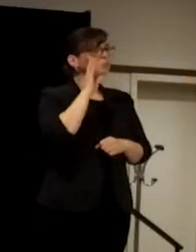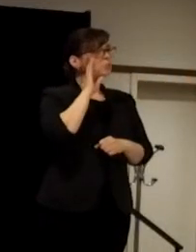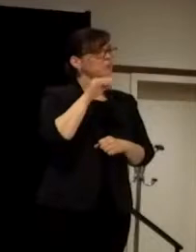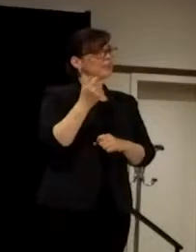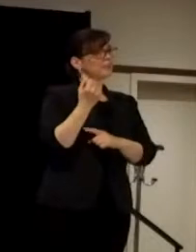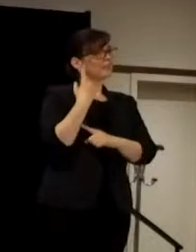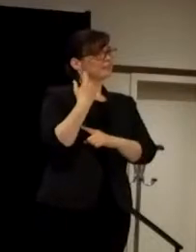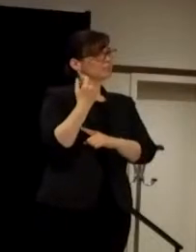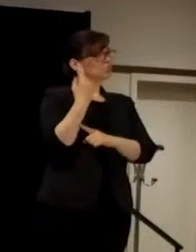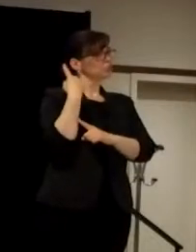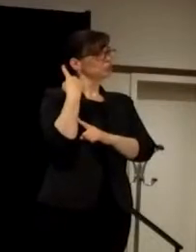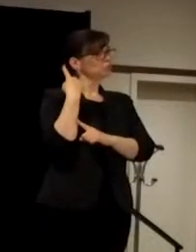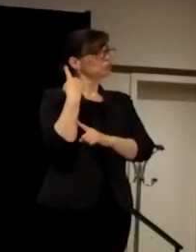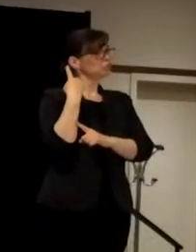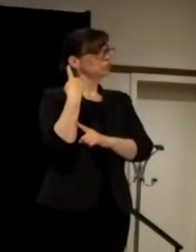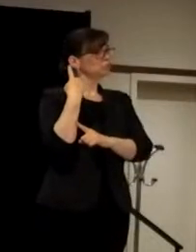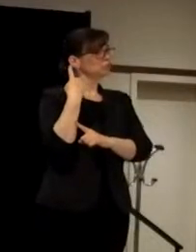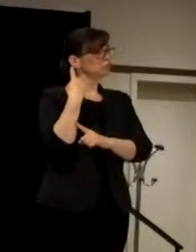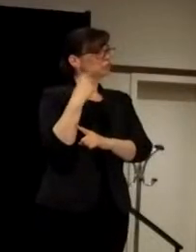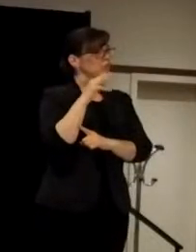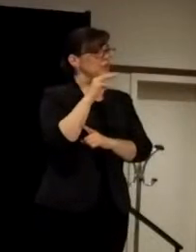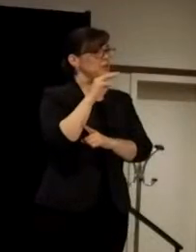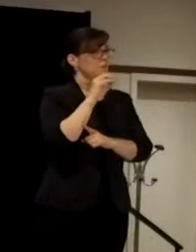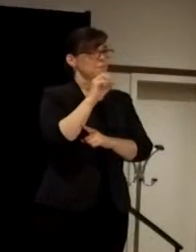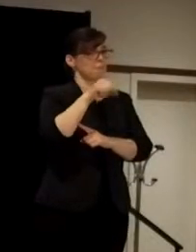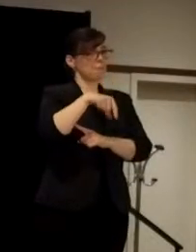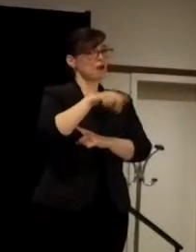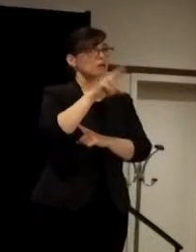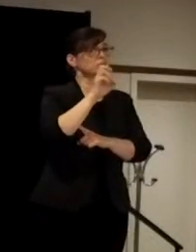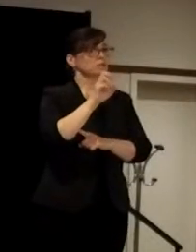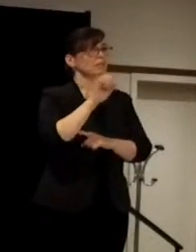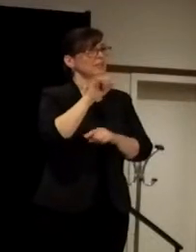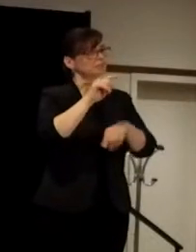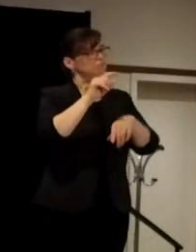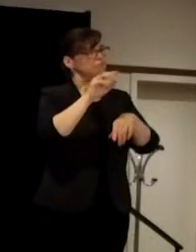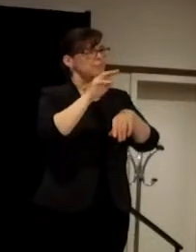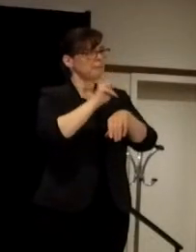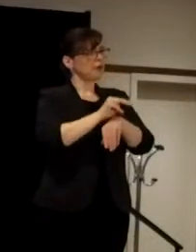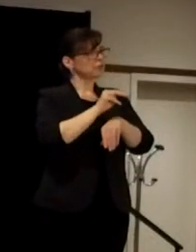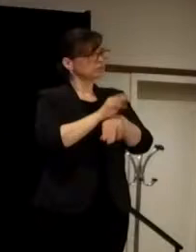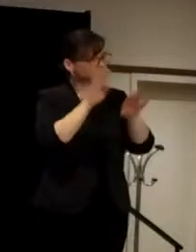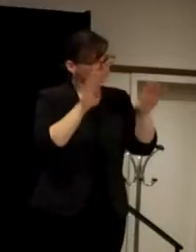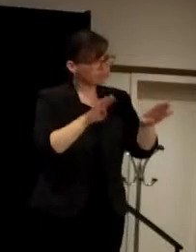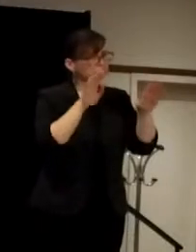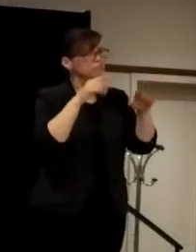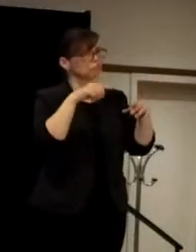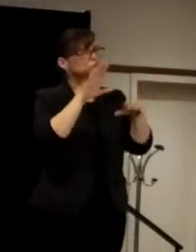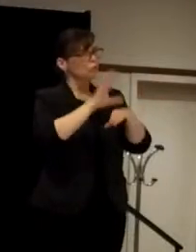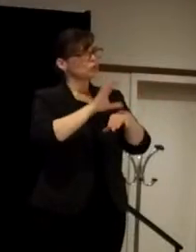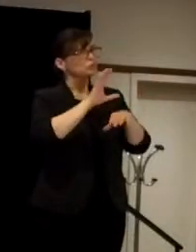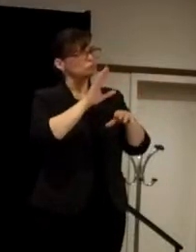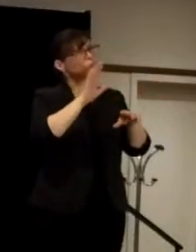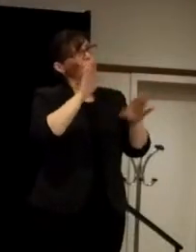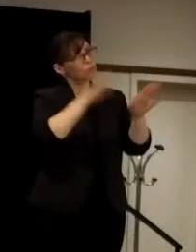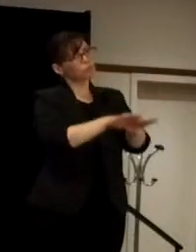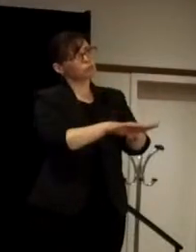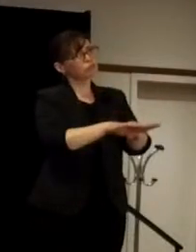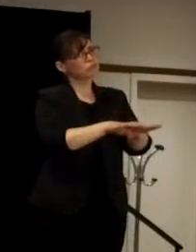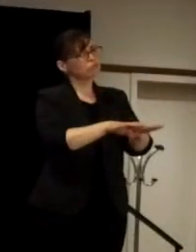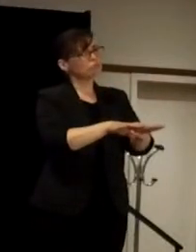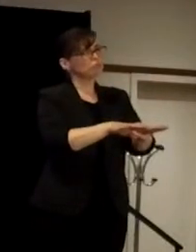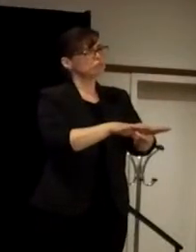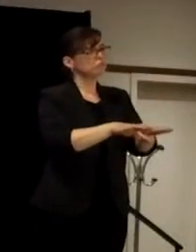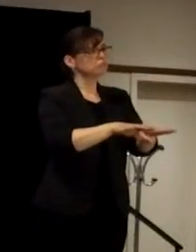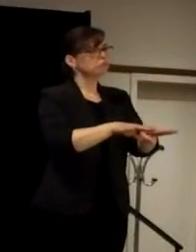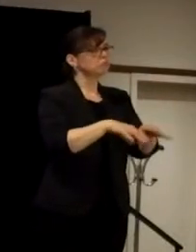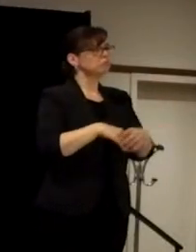reopen, and there will be space to worship at mosques this year. Please know that you're not breaking your fast by getting the COVID